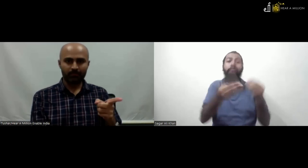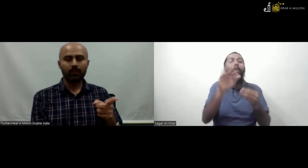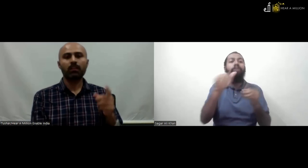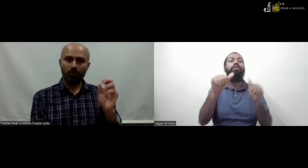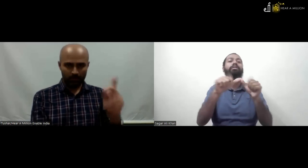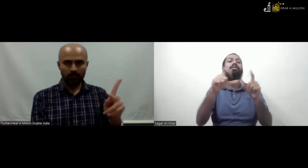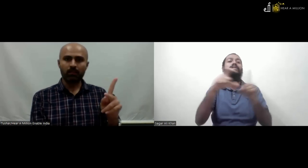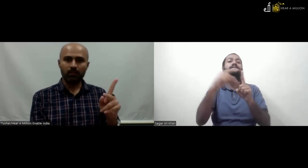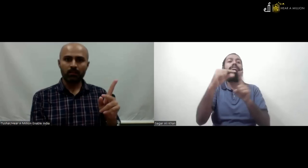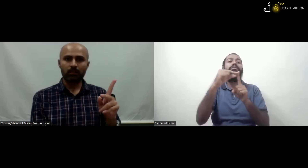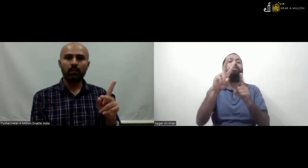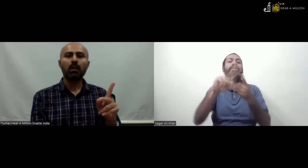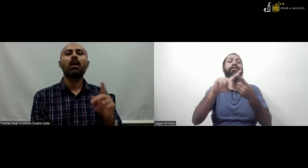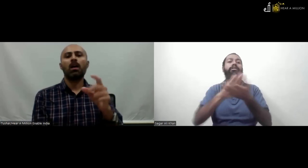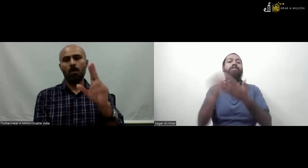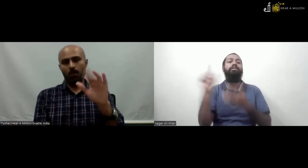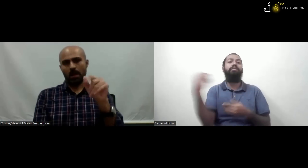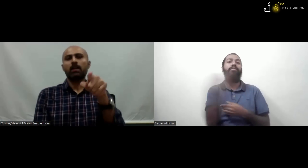if you're giving you a bike,